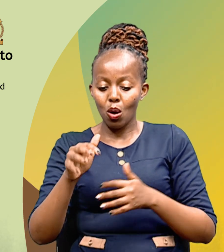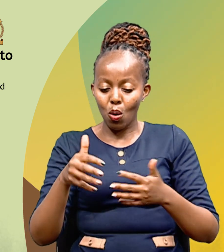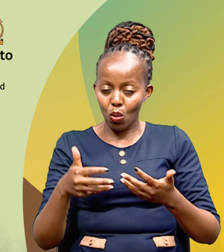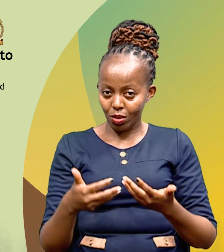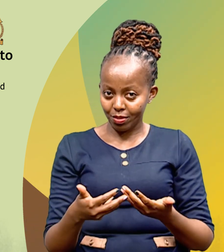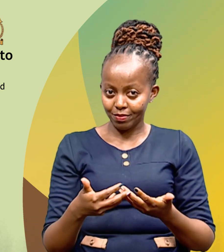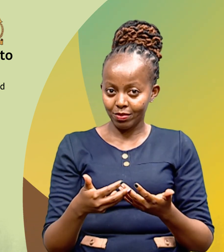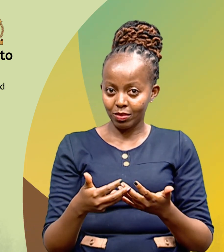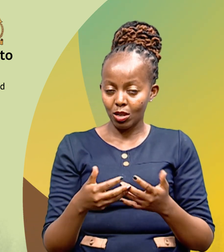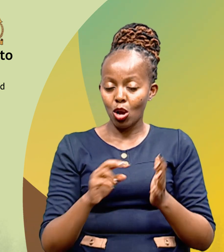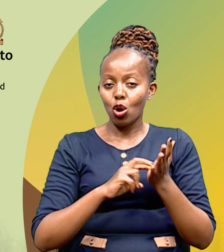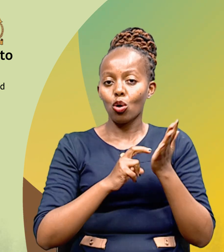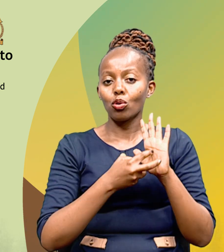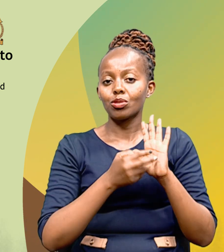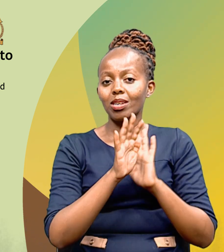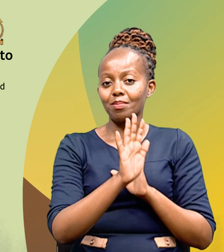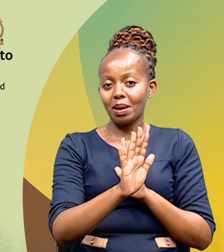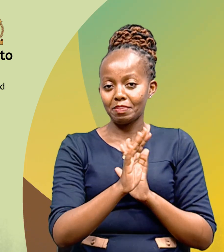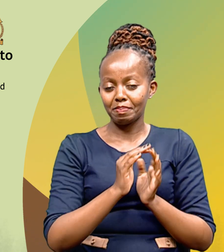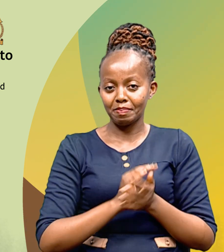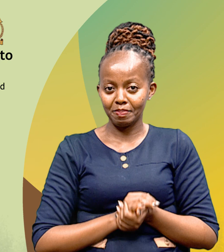or contract.